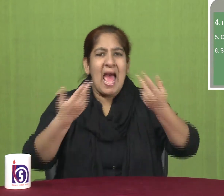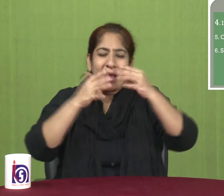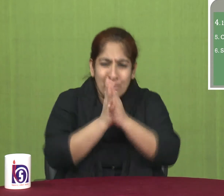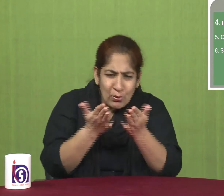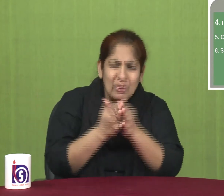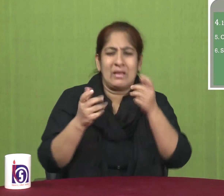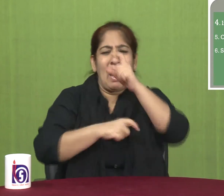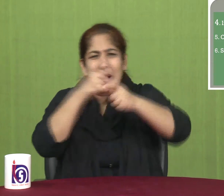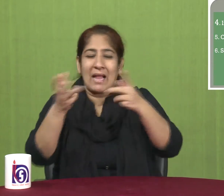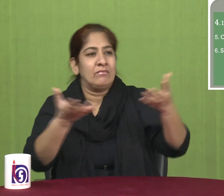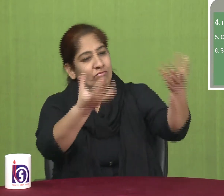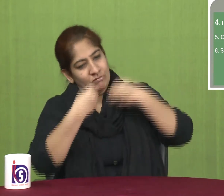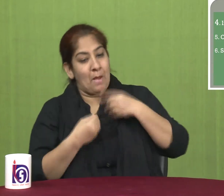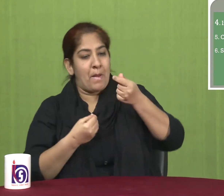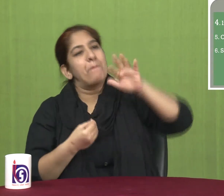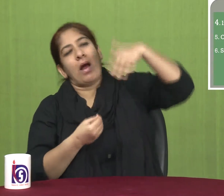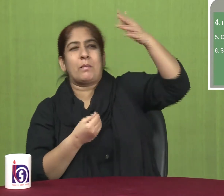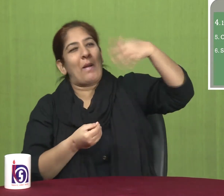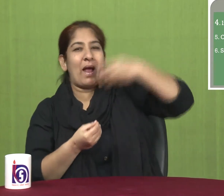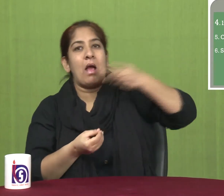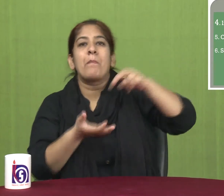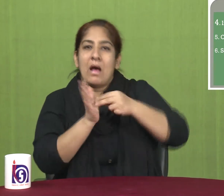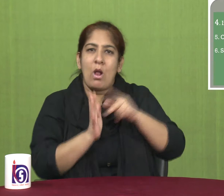it as loan policy.